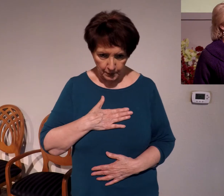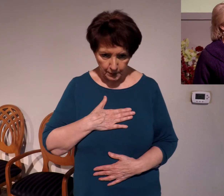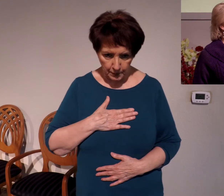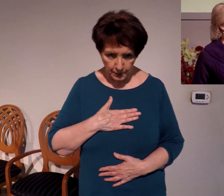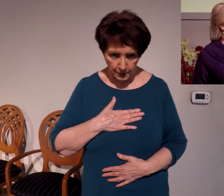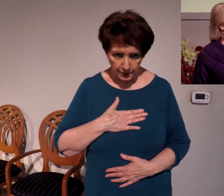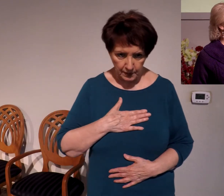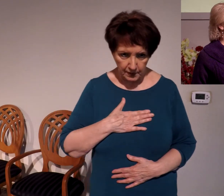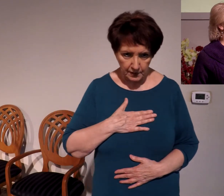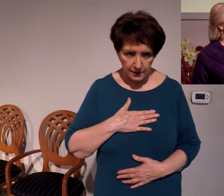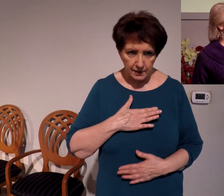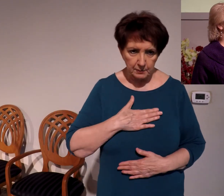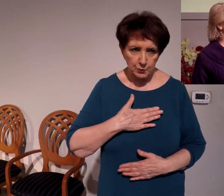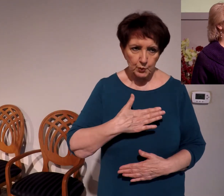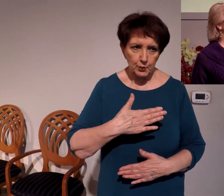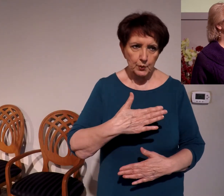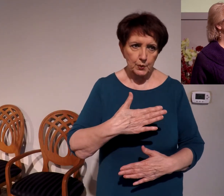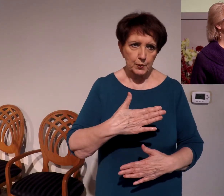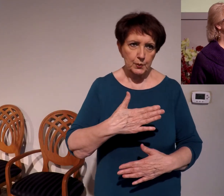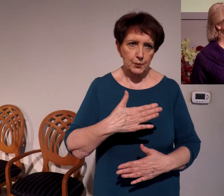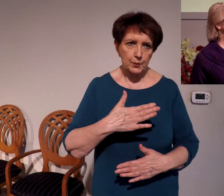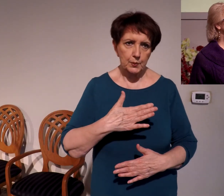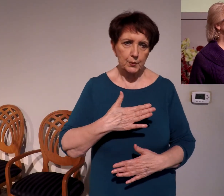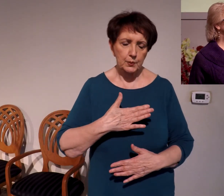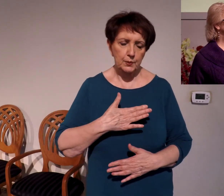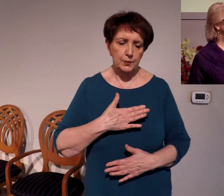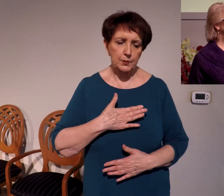And take another breath.